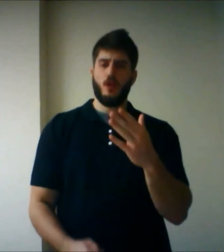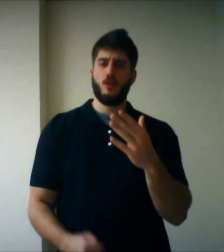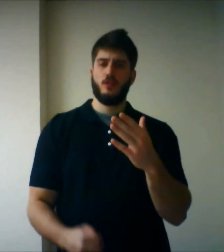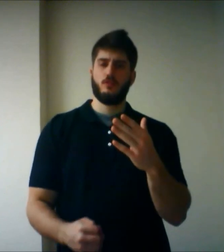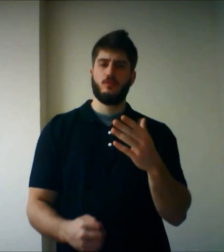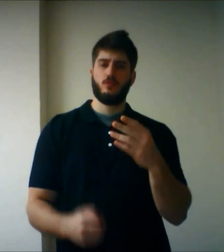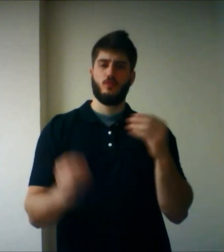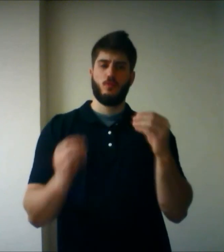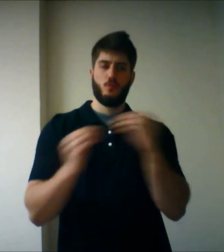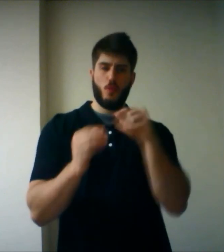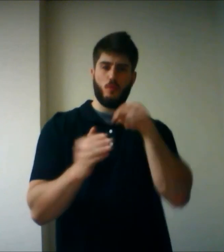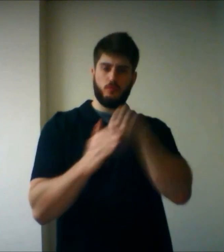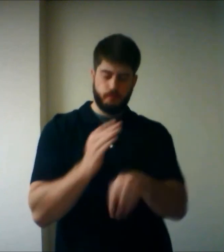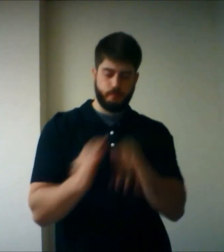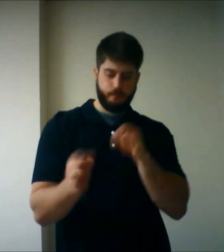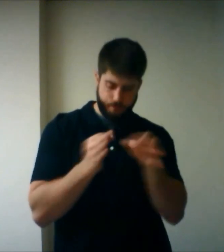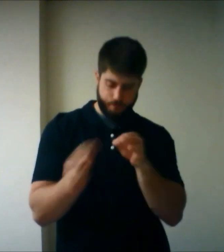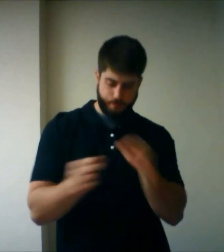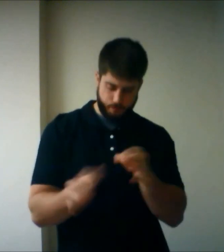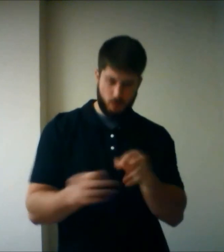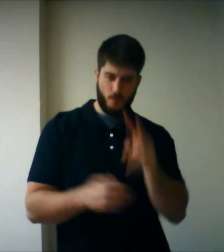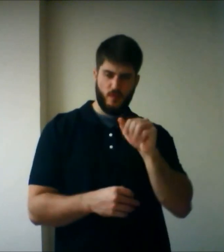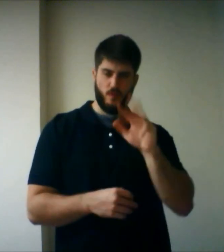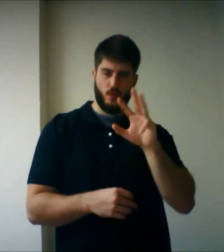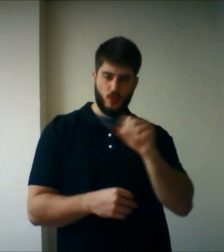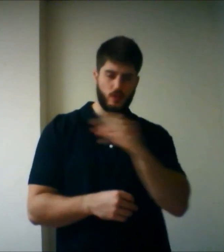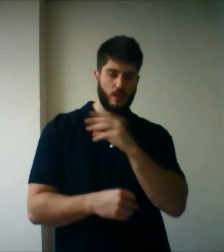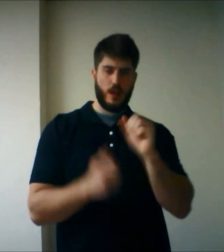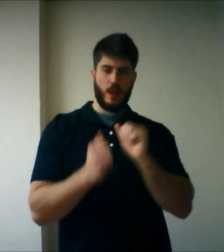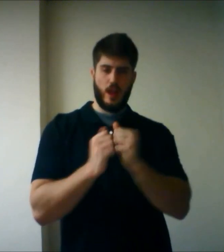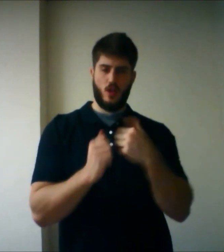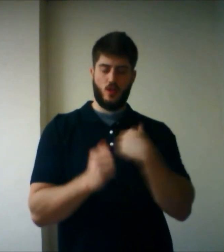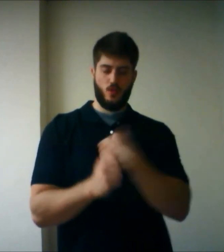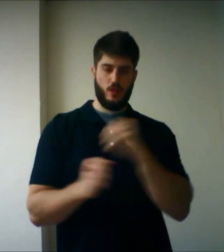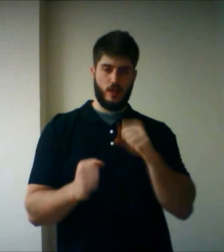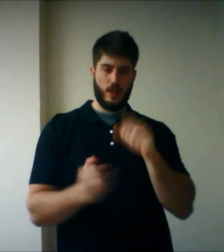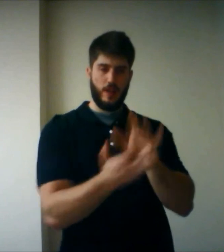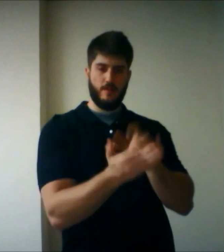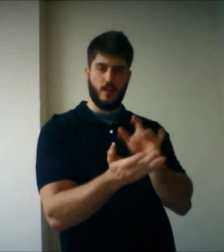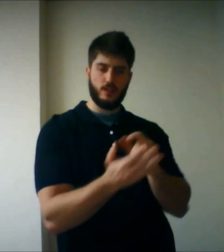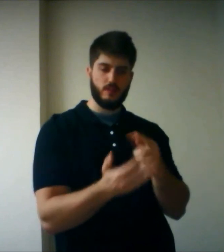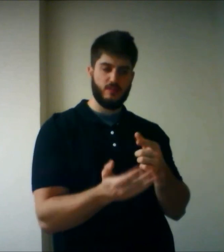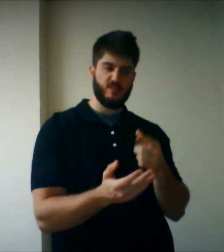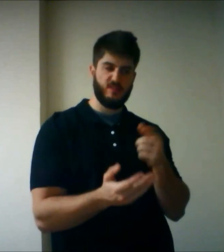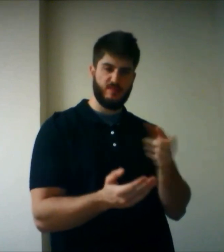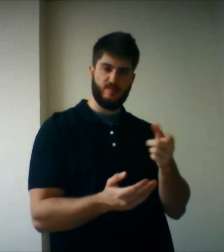other ways that we can take advantage of the many possibilities that Outlook 2010 offers us.